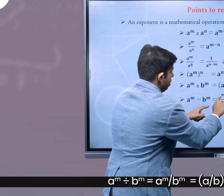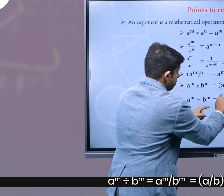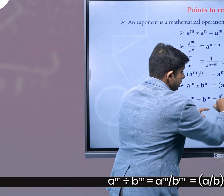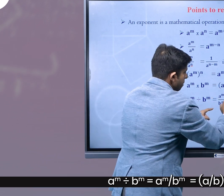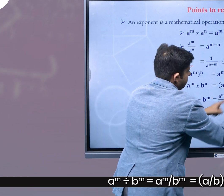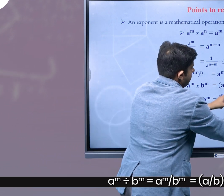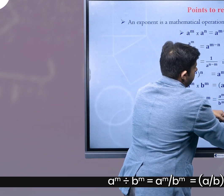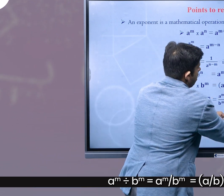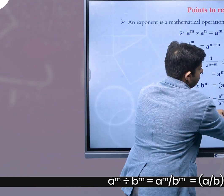whole to the power of m.